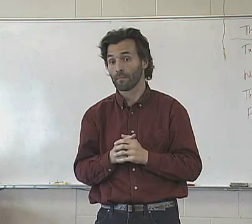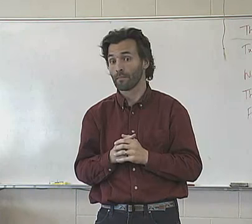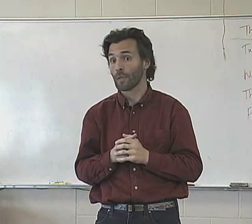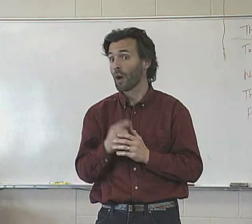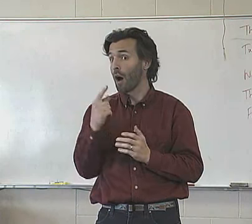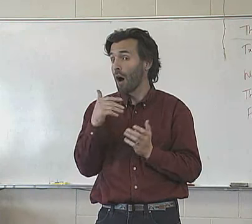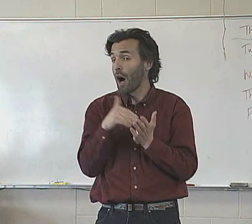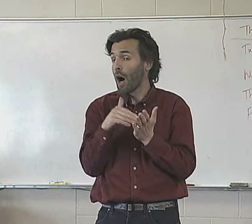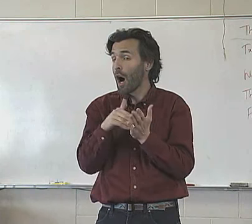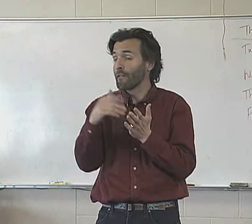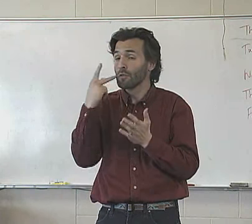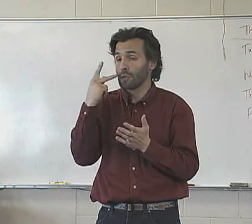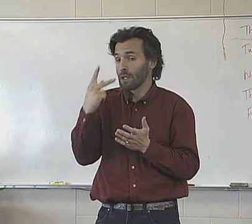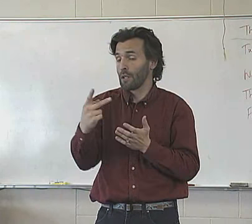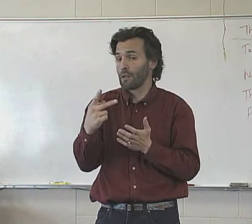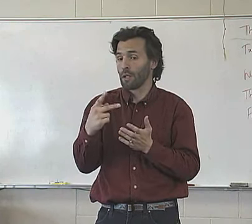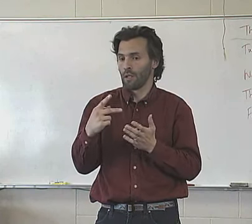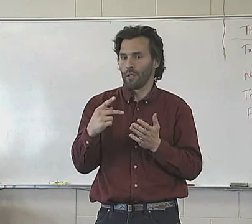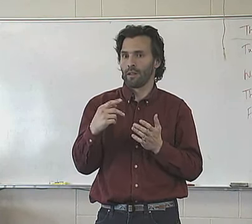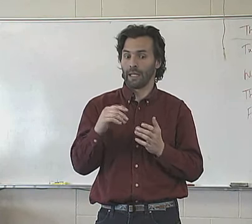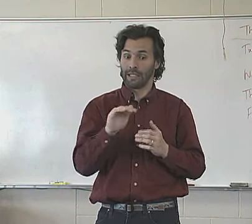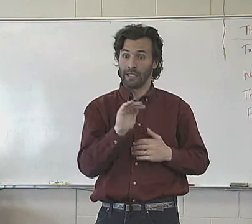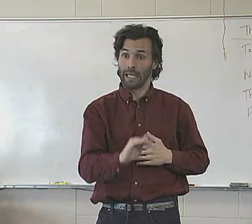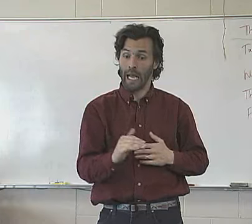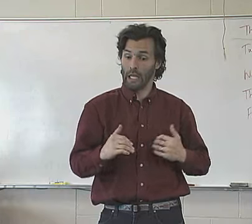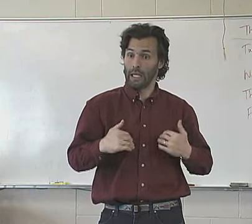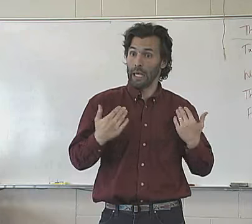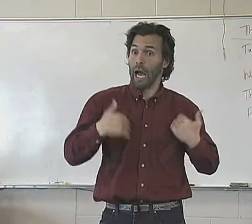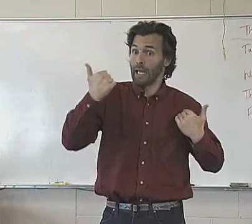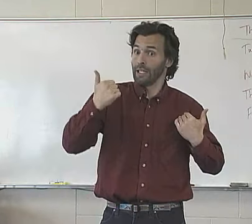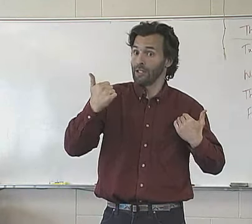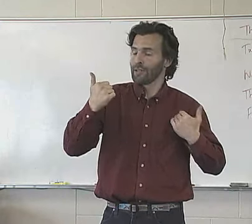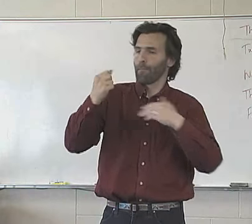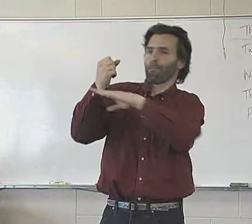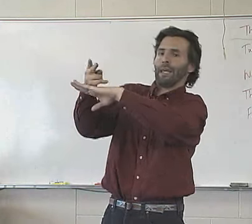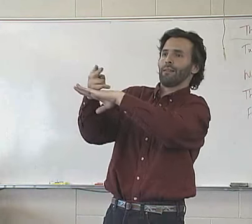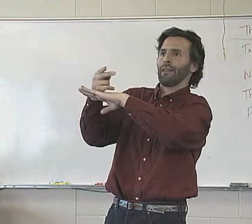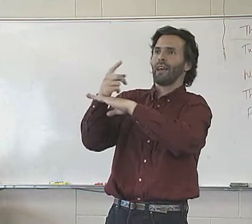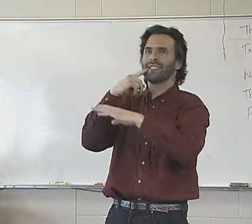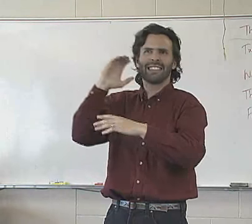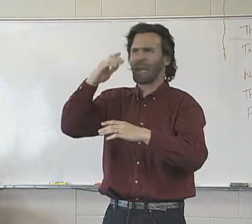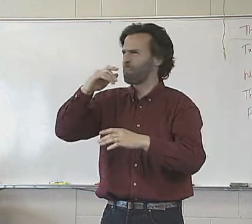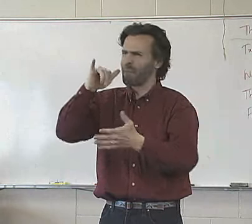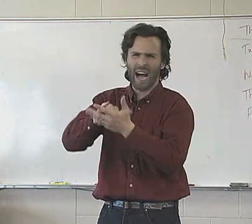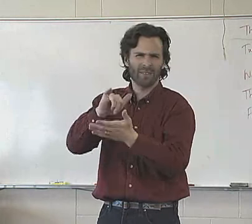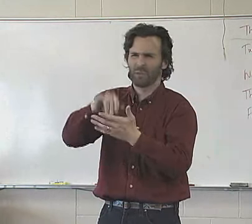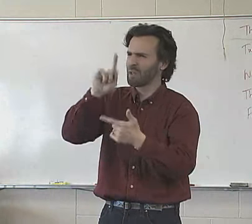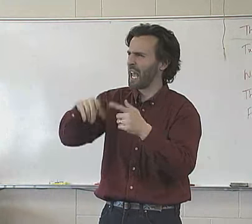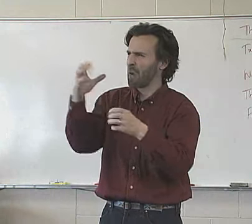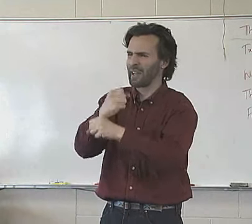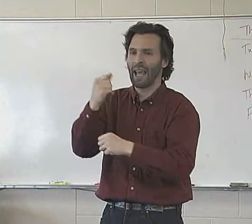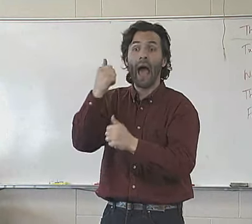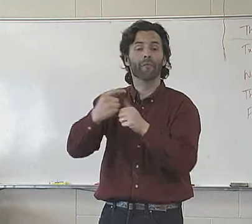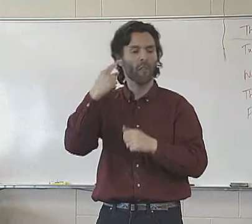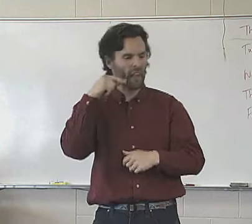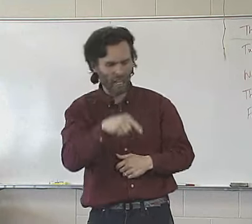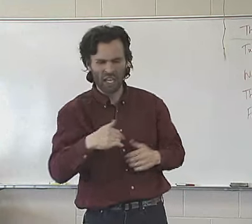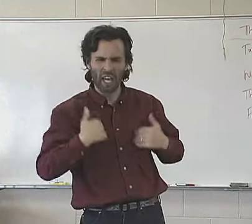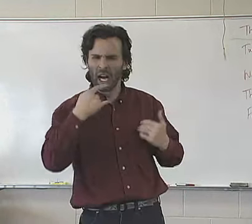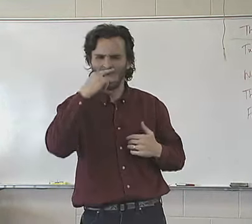lot of in this is the youngest child triumphs against all odds, right? Everybody else thinks the youngest kid is stupid, is not going to make it.